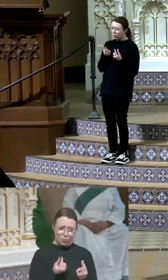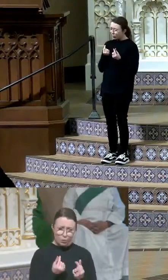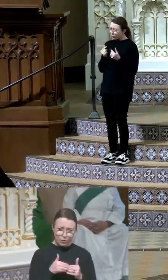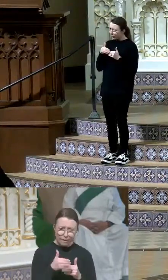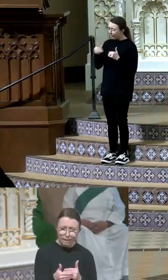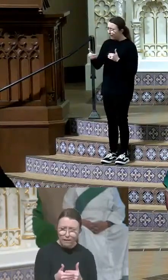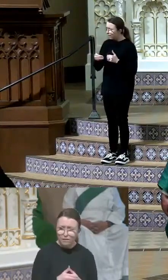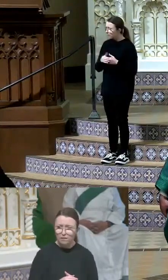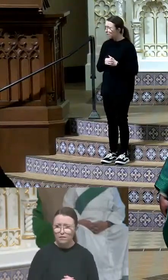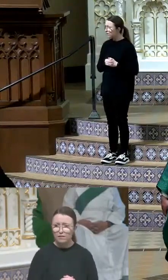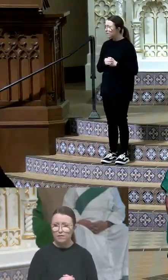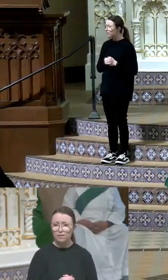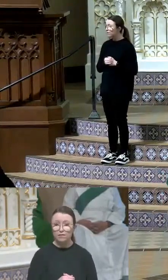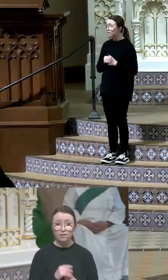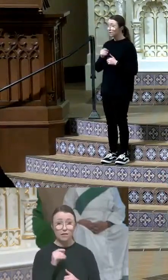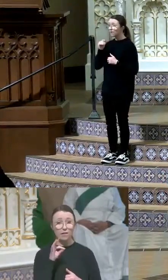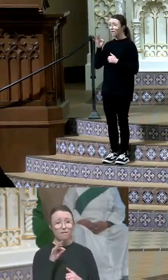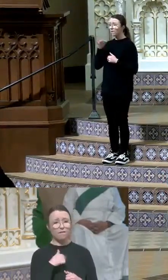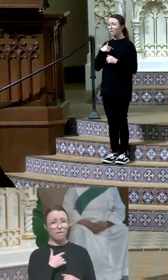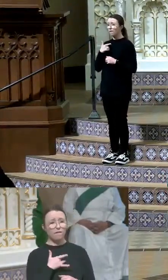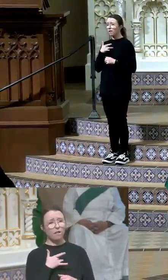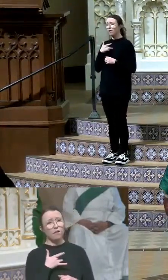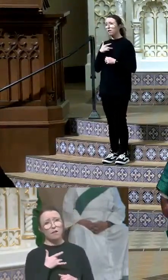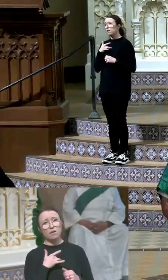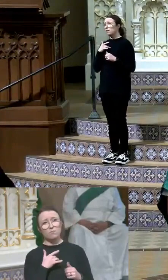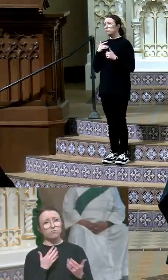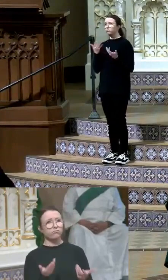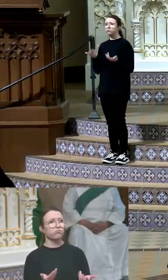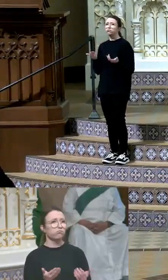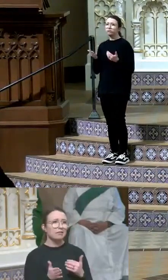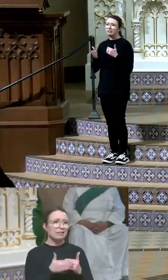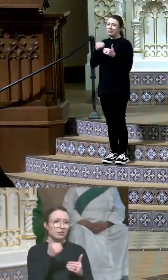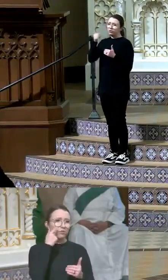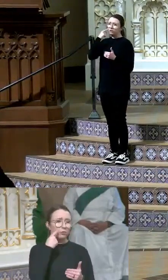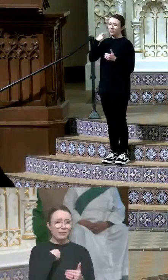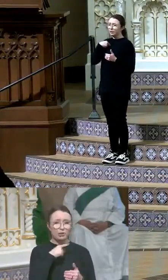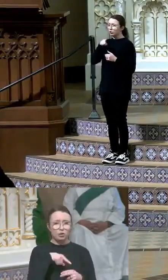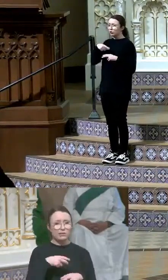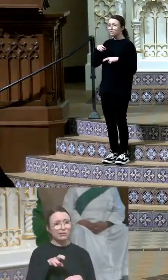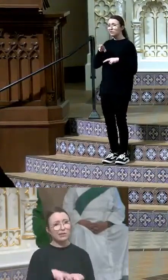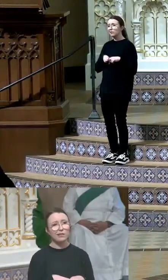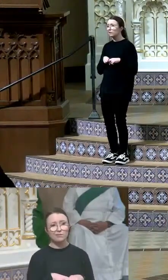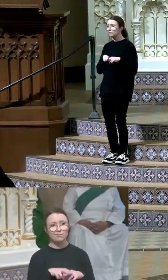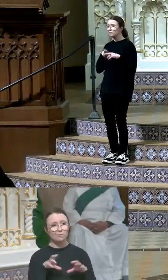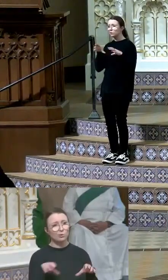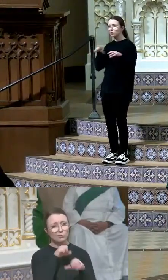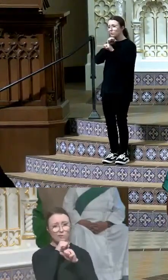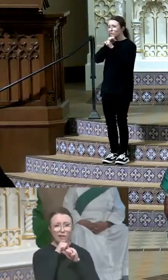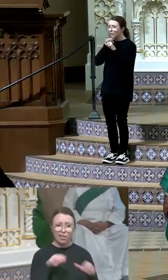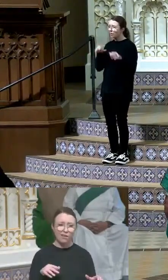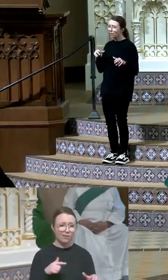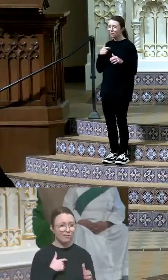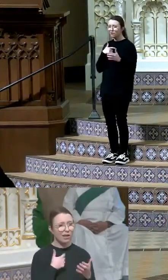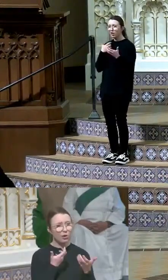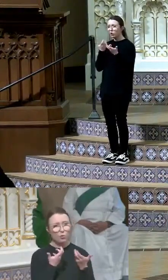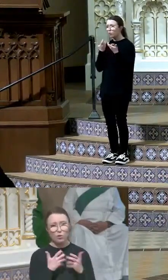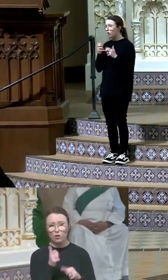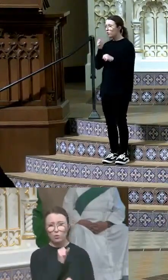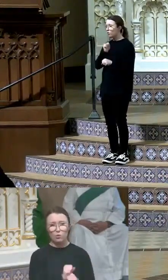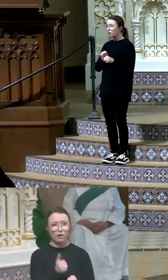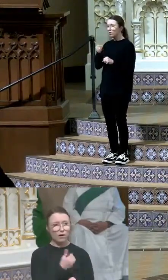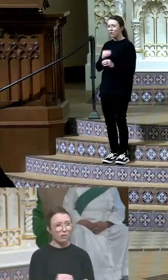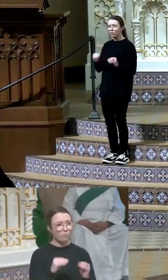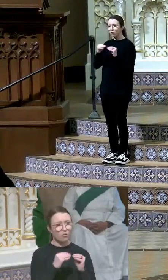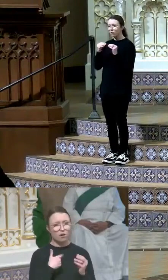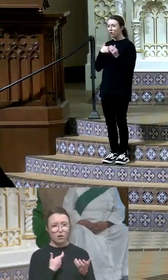is easier to sit down and do nothing rather than shining bright as